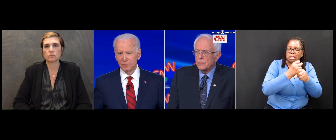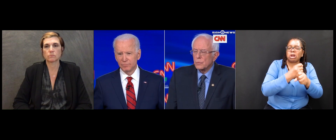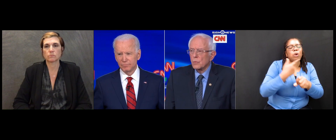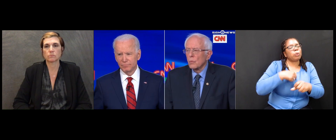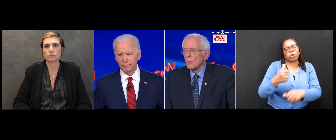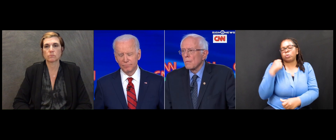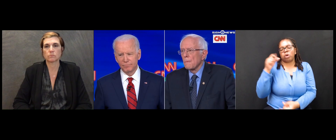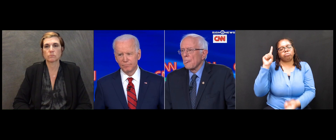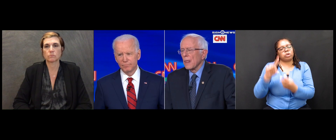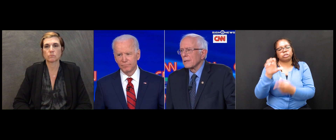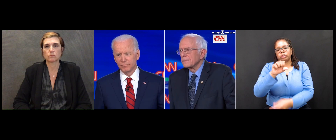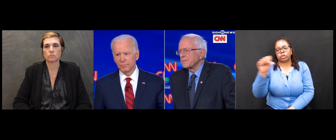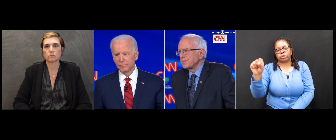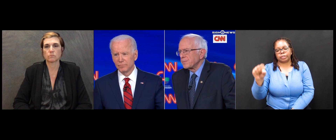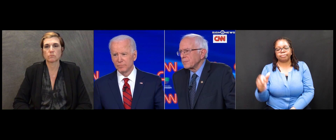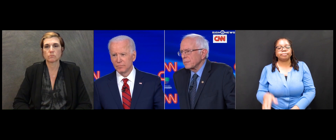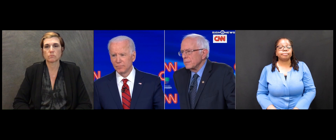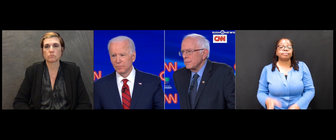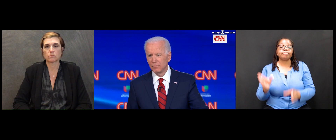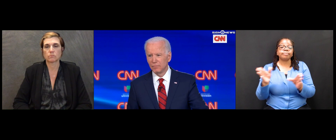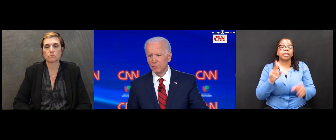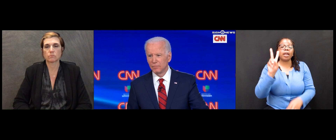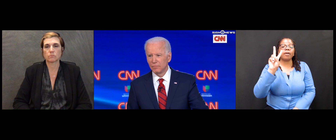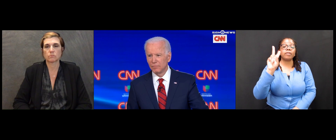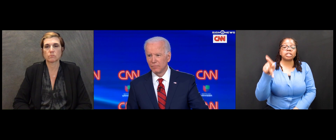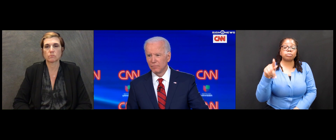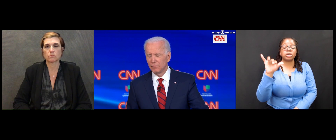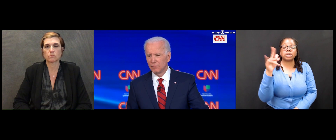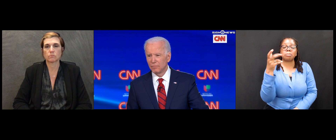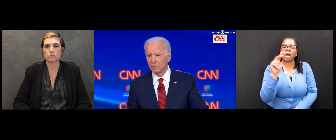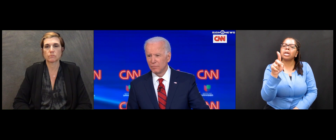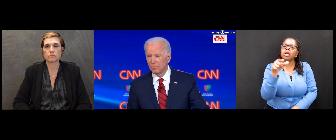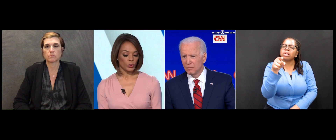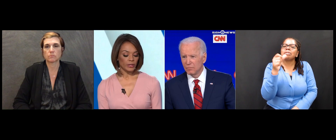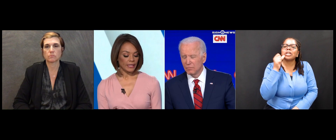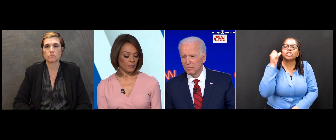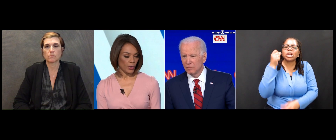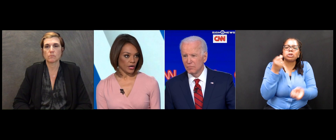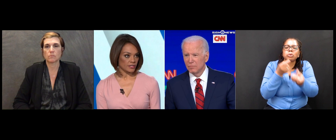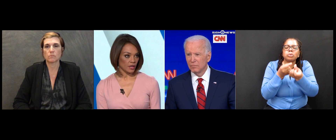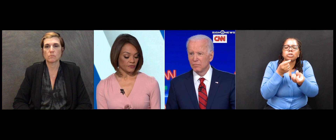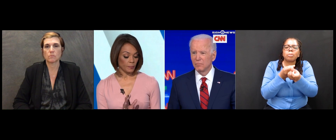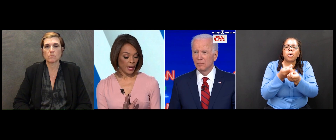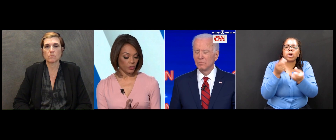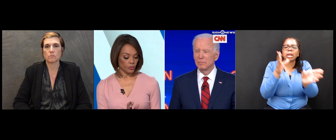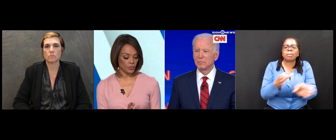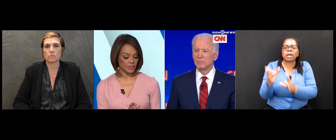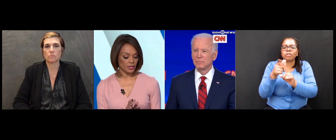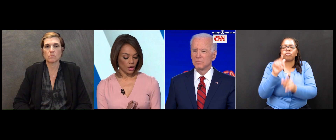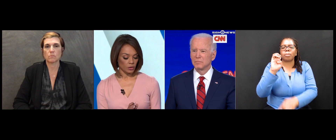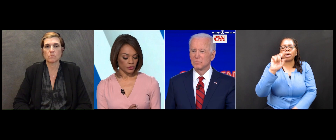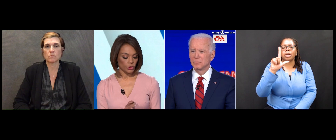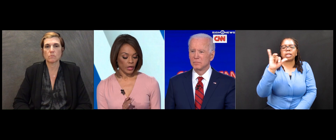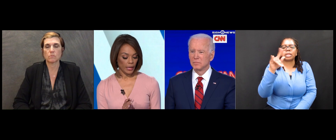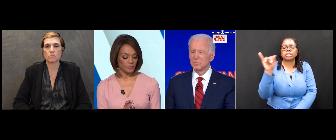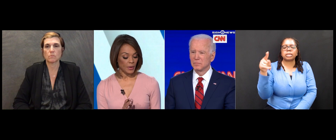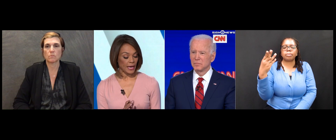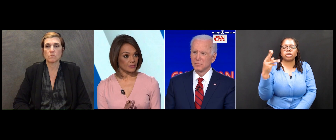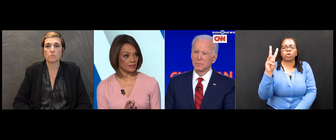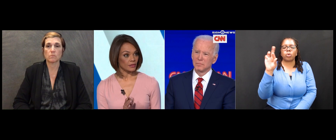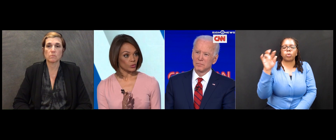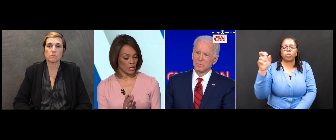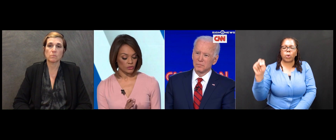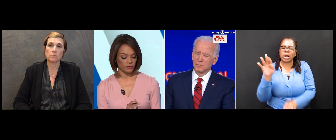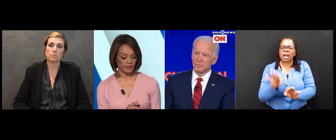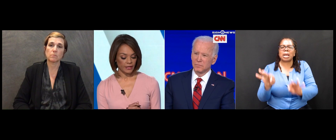Biden, yesterday you endorsed an Elizabeth Warren plan that would undo key parts of the bankruptcy law you helped